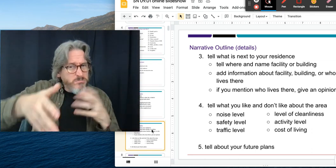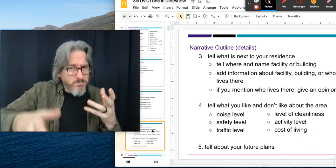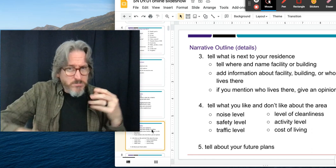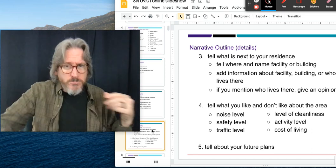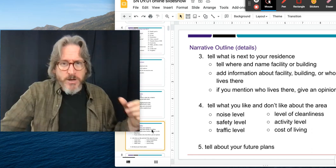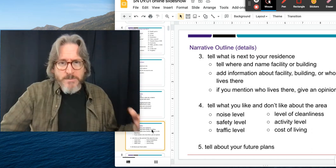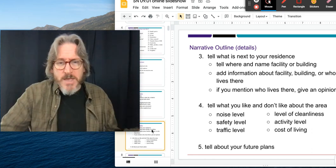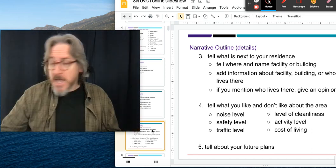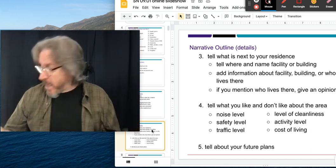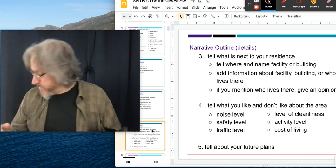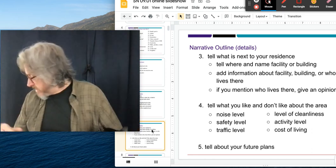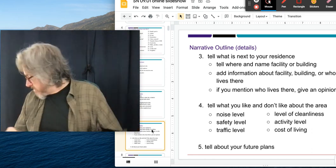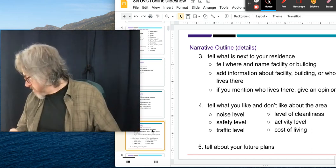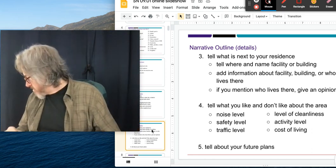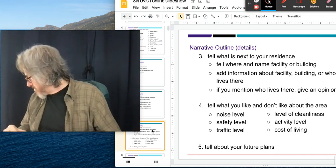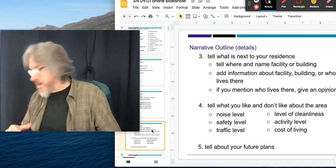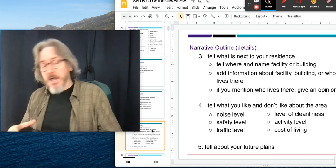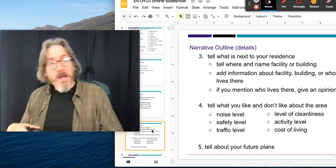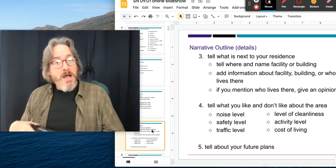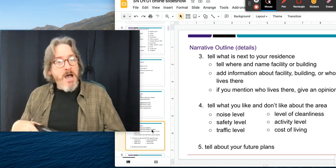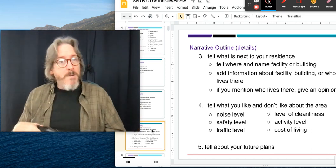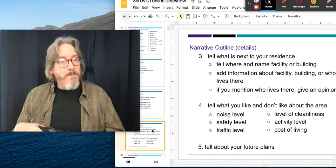so-so? Right? And then